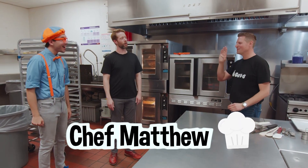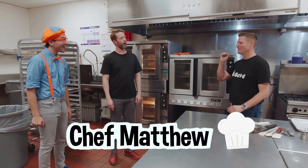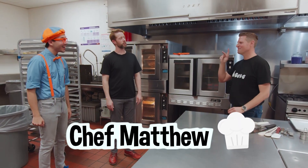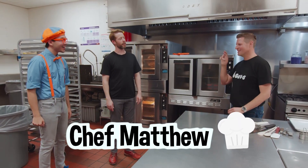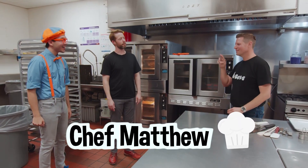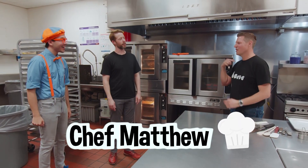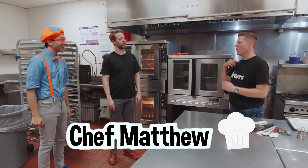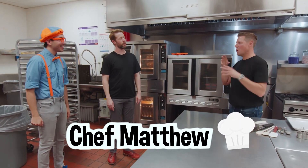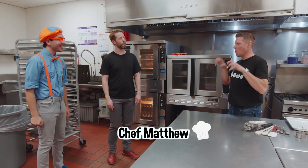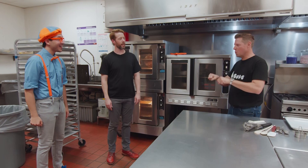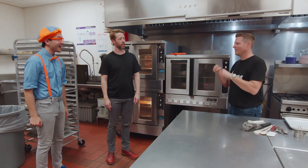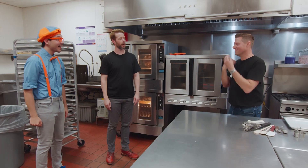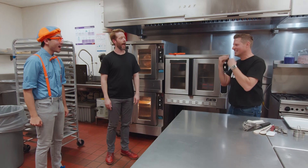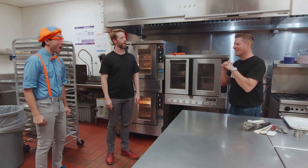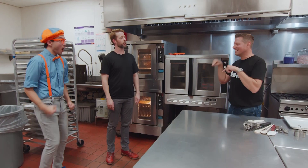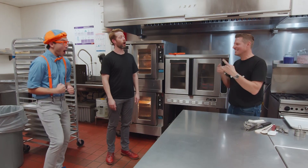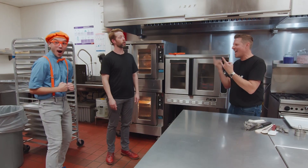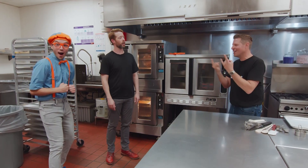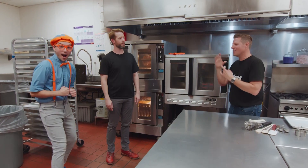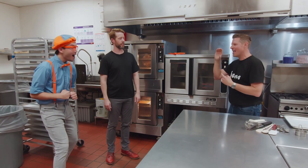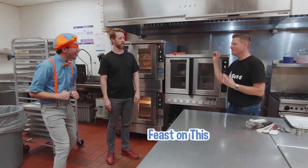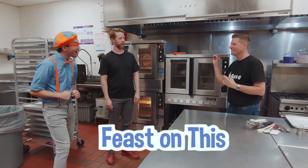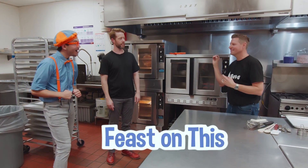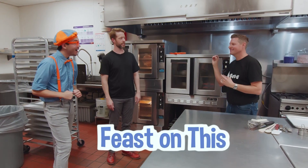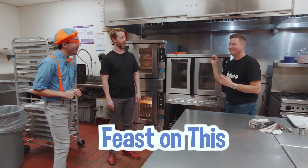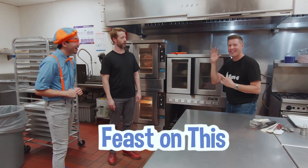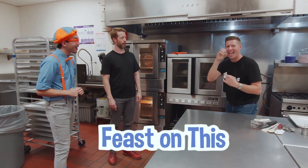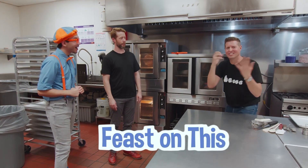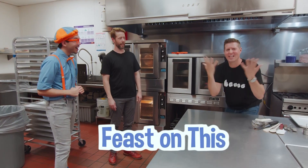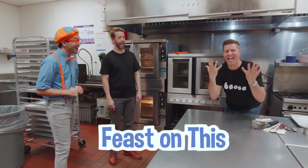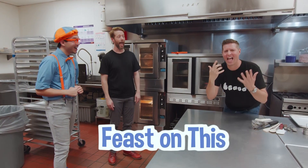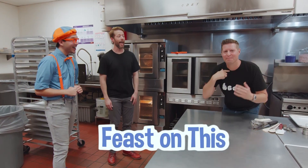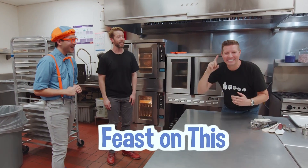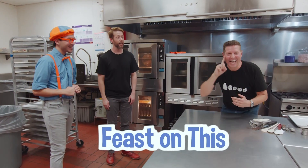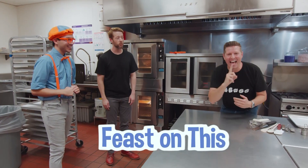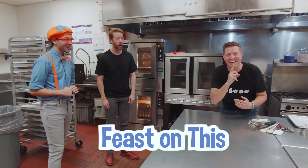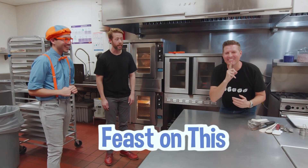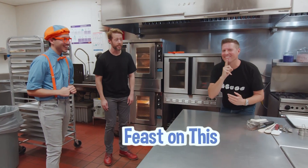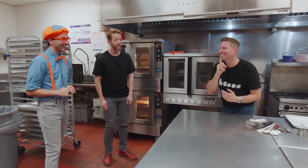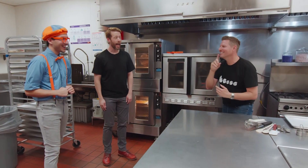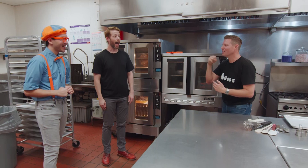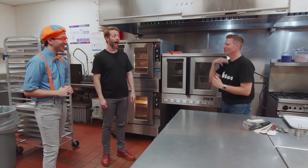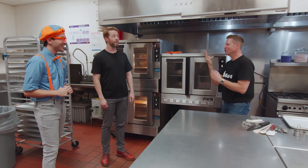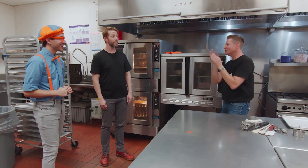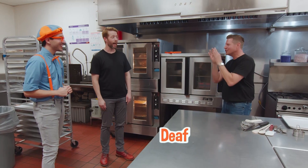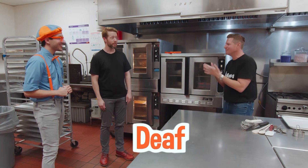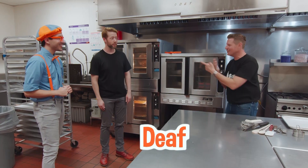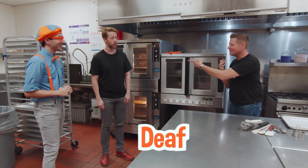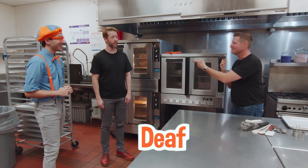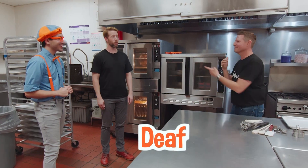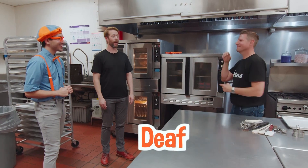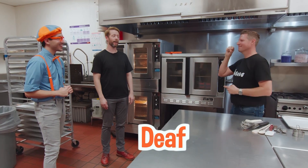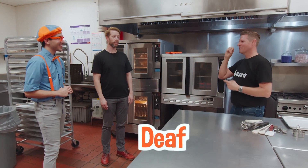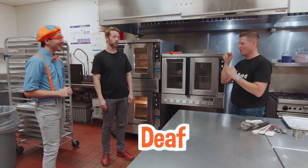Hello, I'm Chef Matthew Baker. I am the owner of Feast on This catering company. And guess what? I'm deaf,